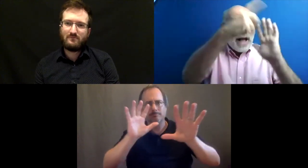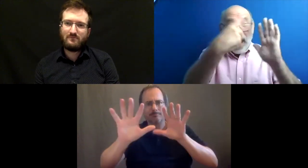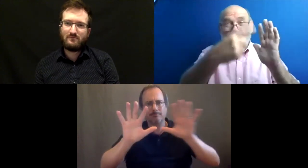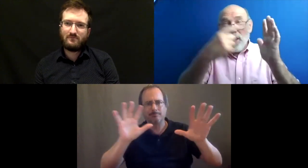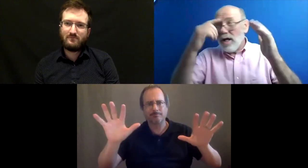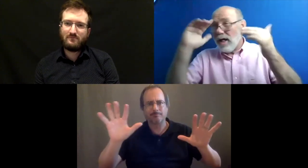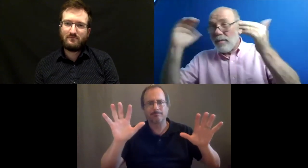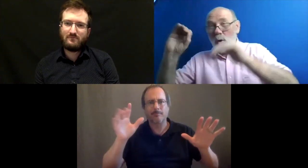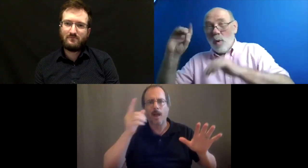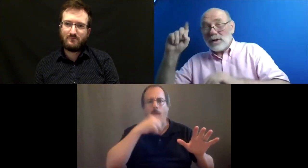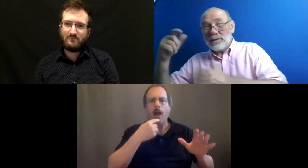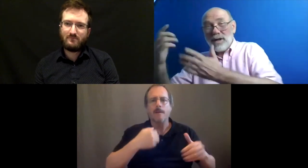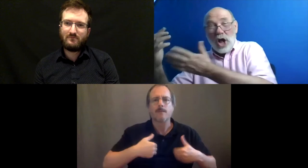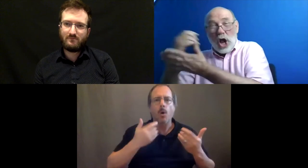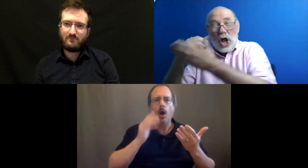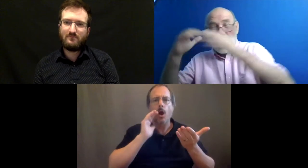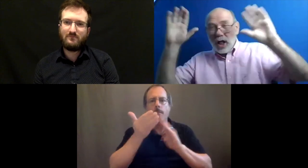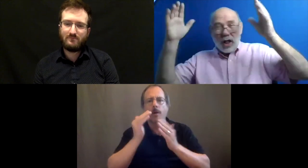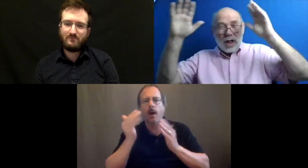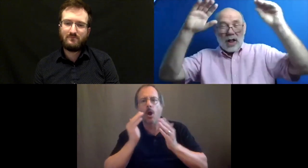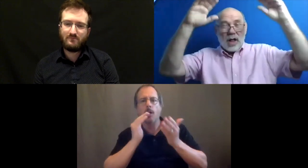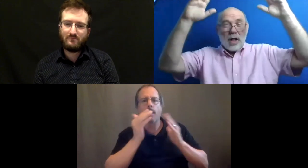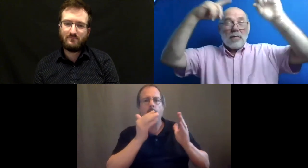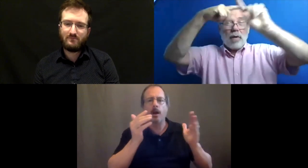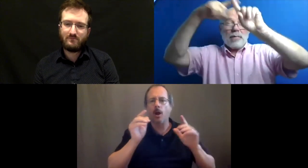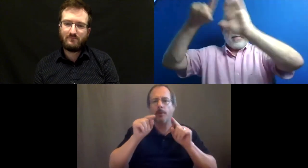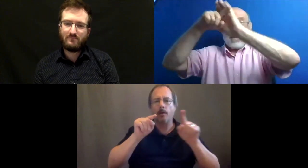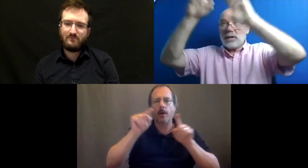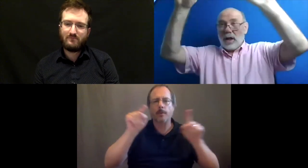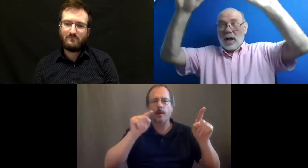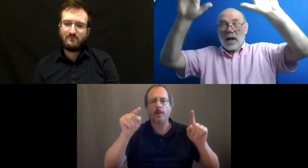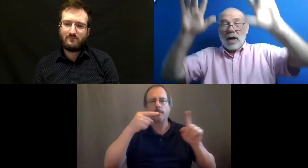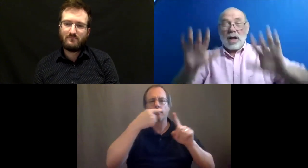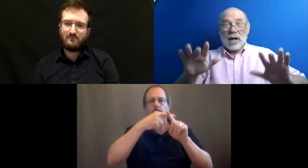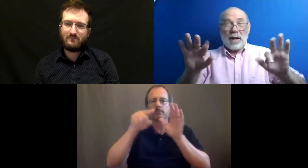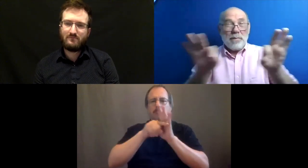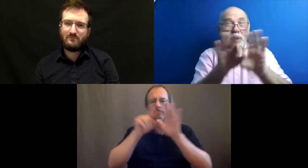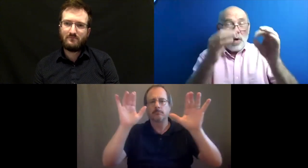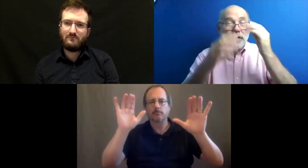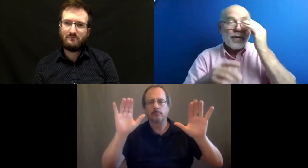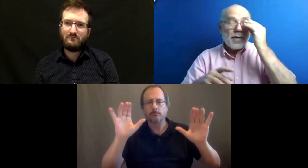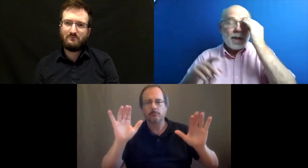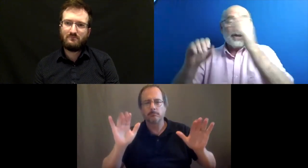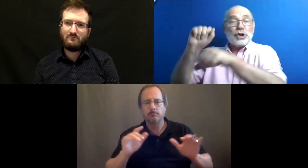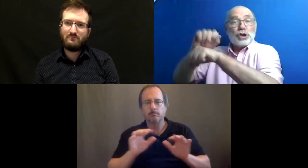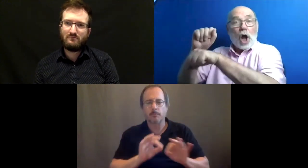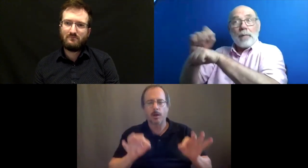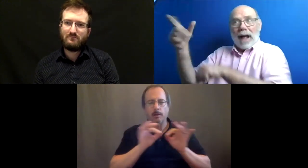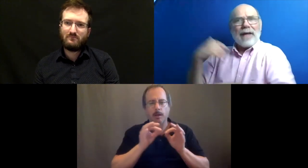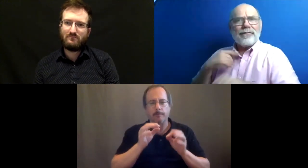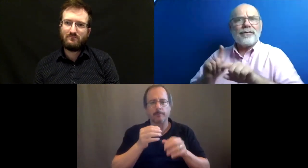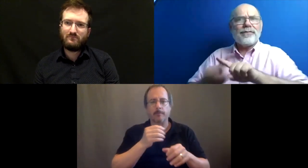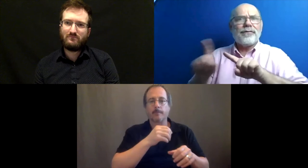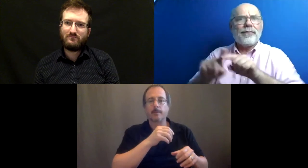school level, right? Students understand, they need to better understand the pros and cons on